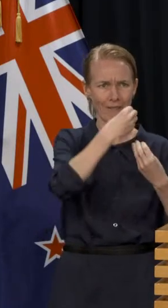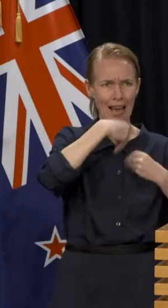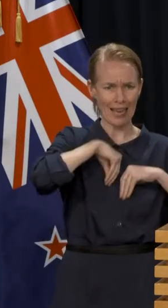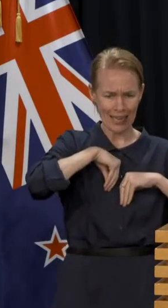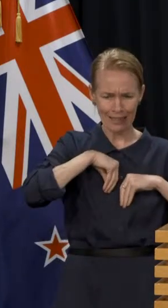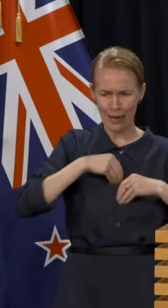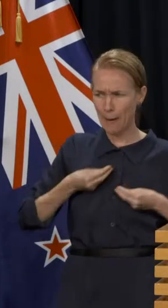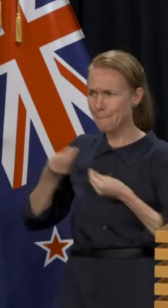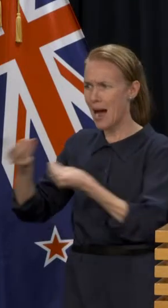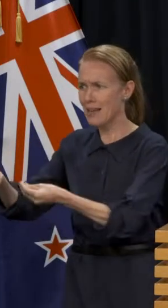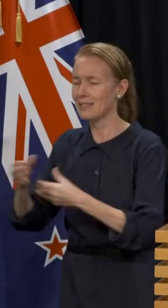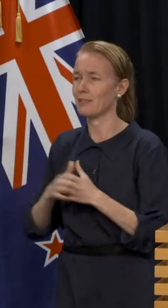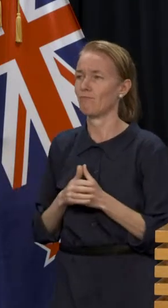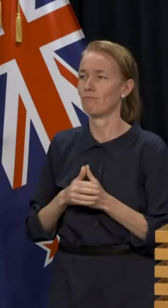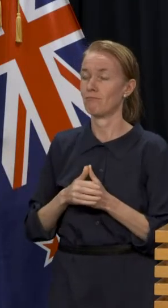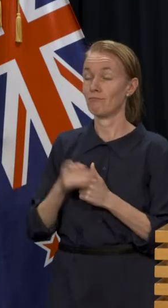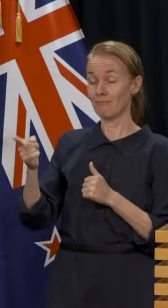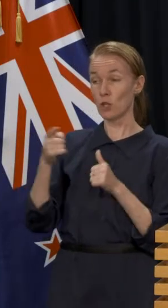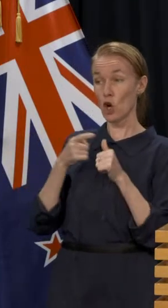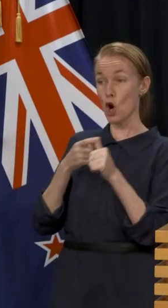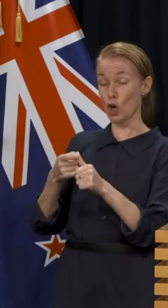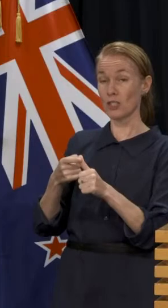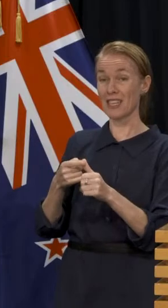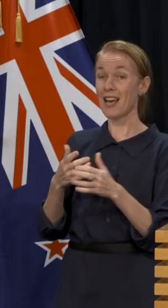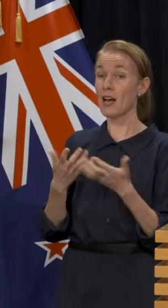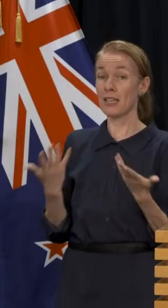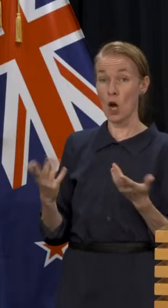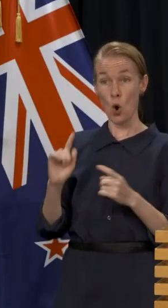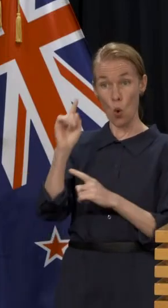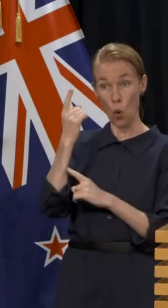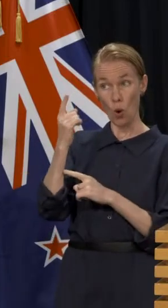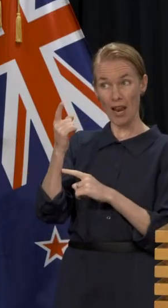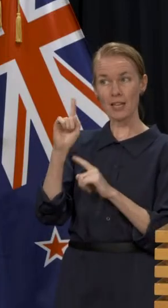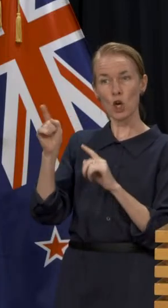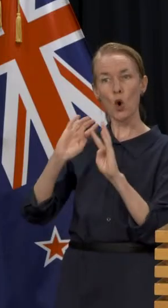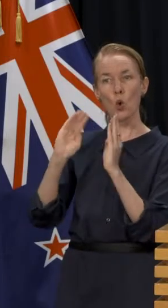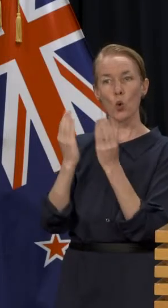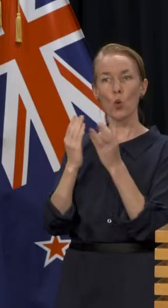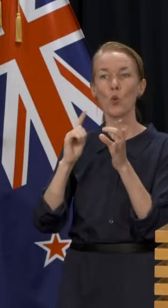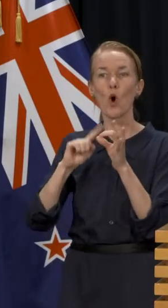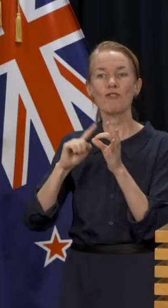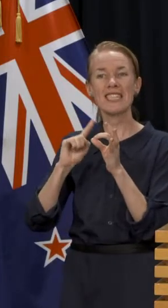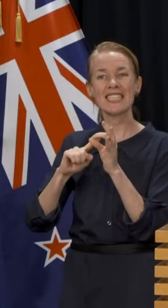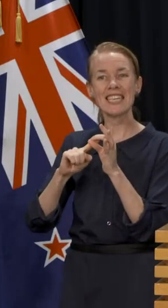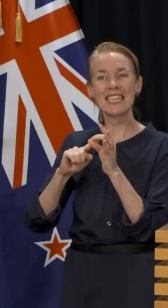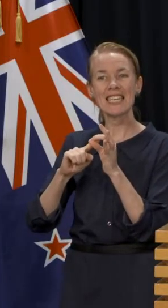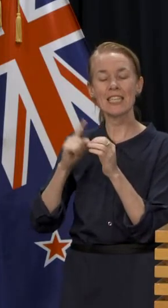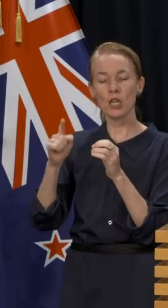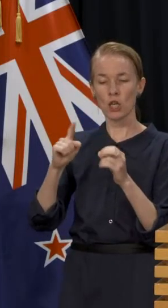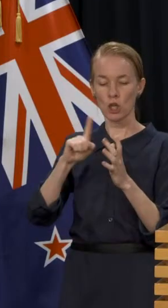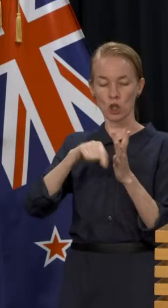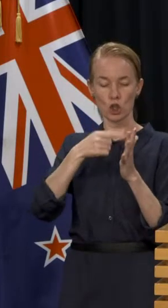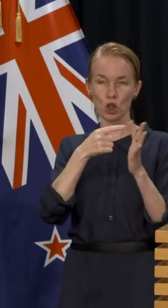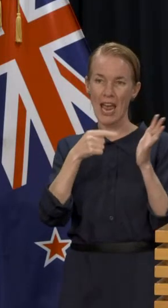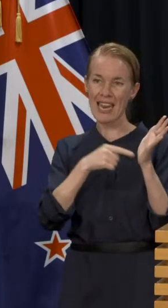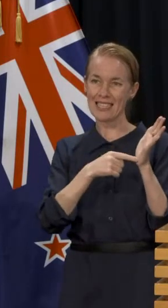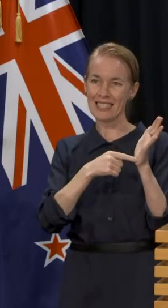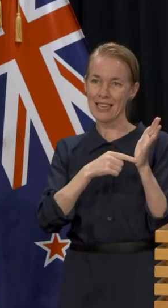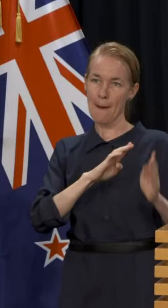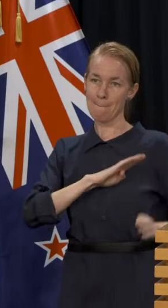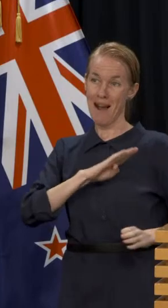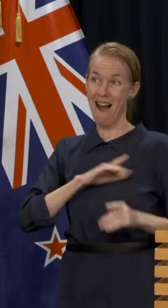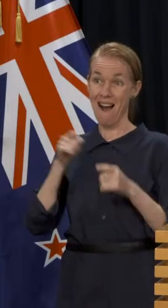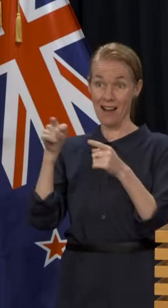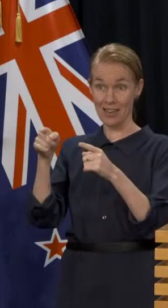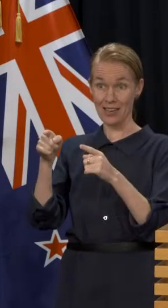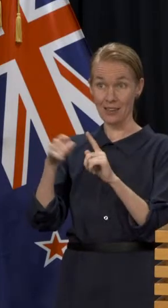is a dedicated staffing there, so there are no people working at the Jet Park, which is obviously where we know we have live COVID-19 cases. No people are